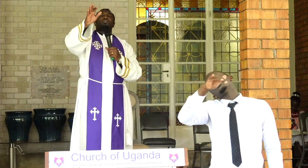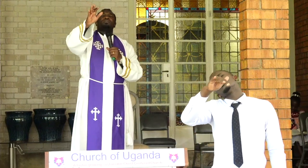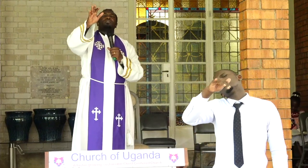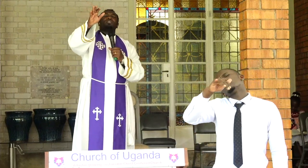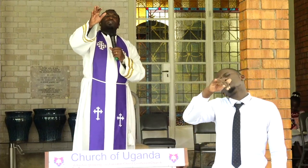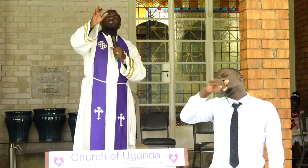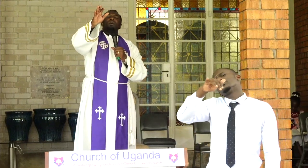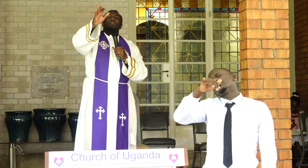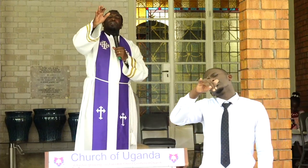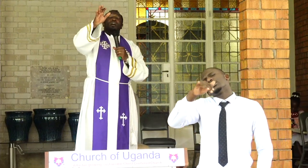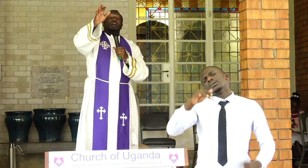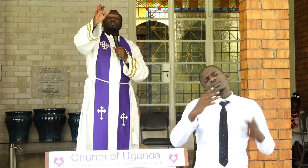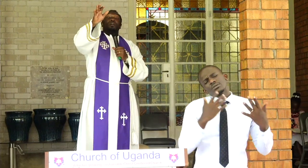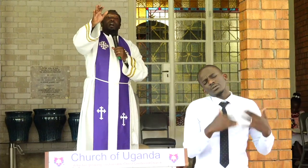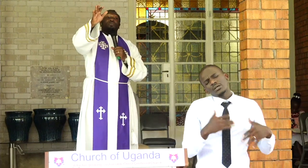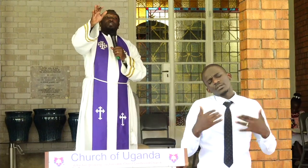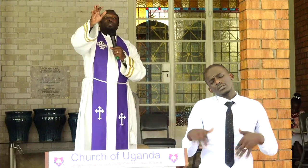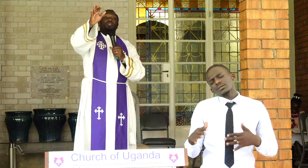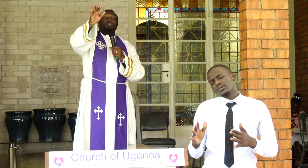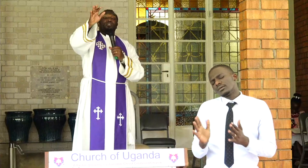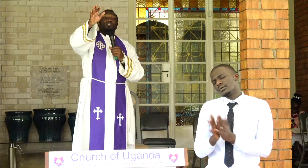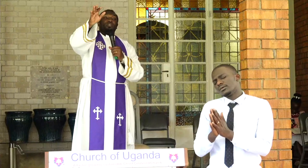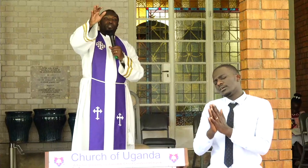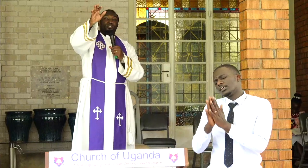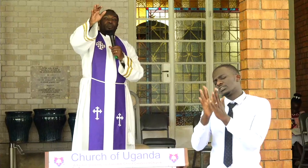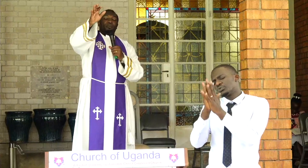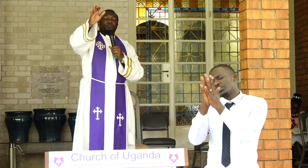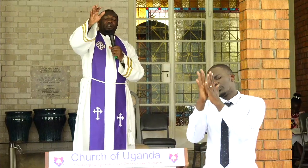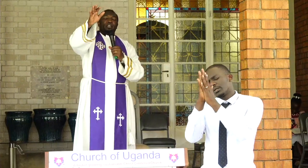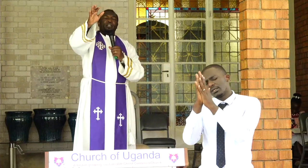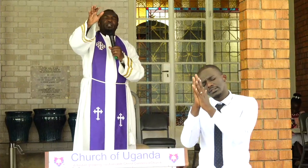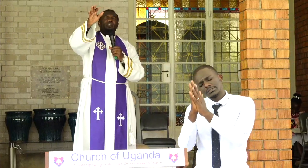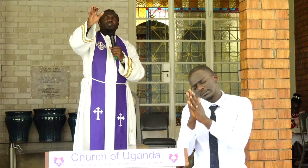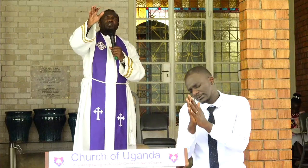glorious and worthy to be